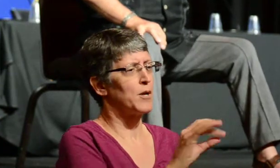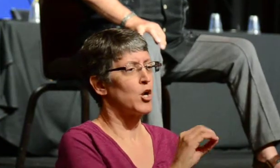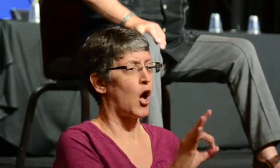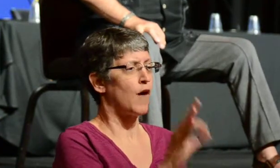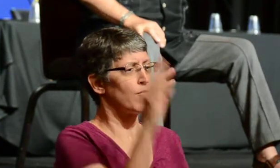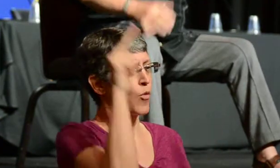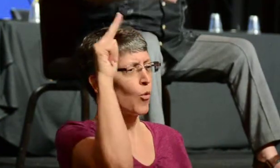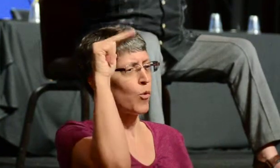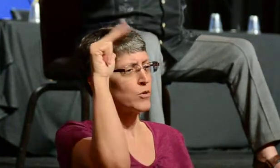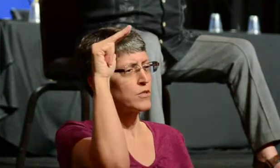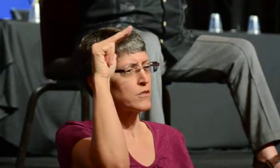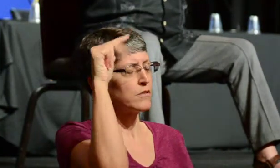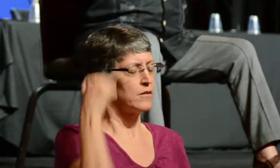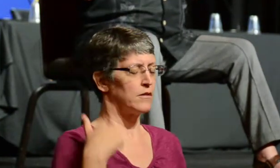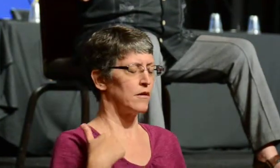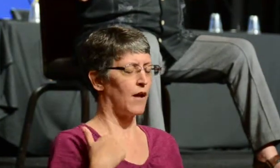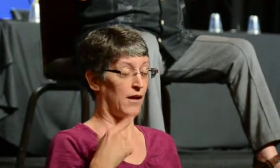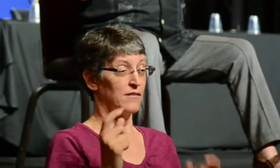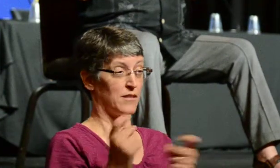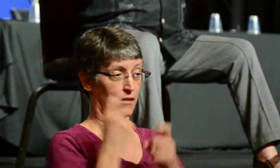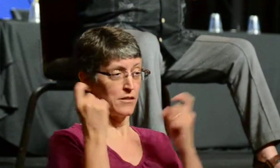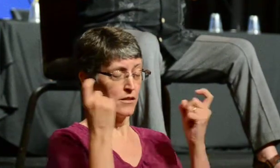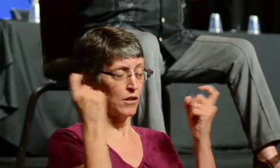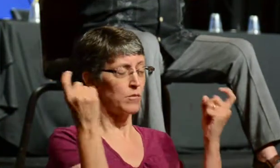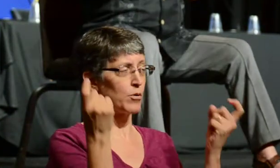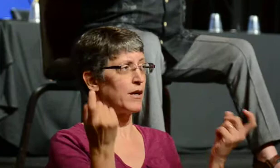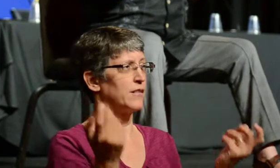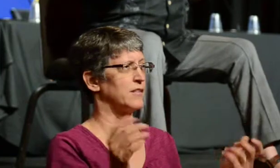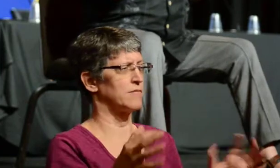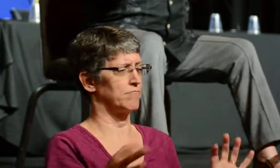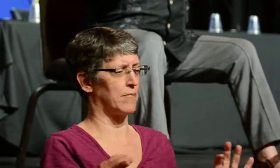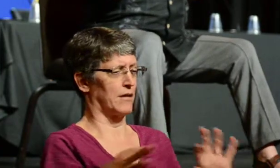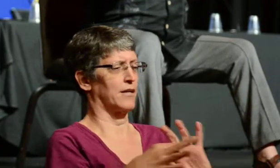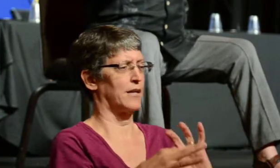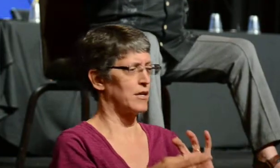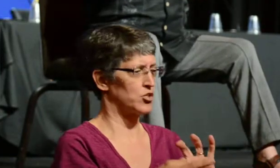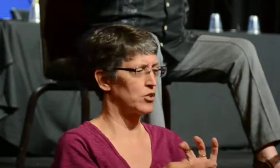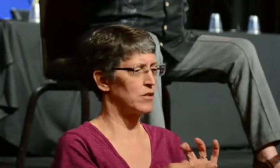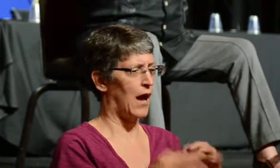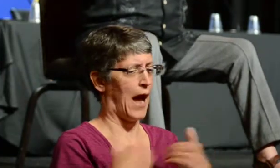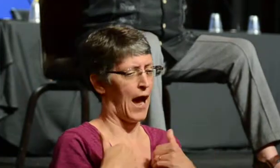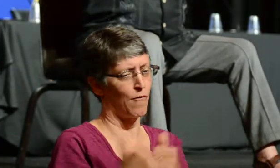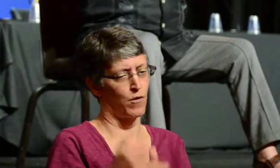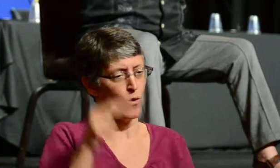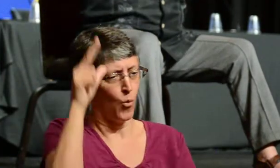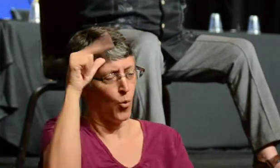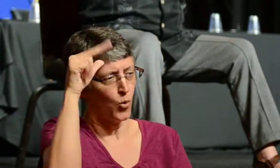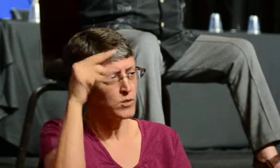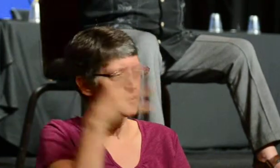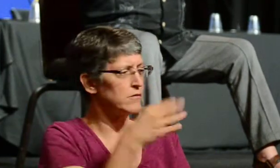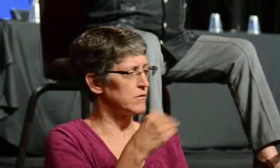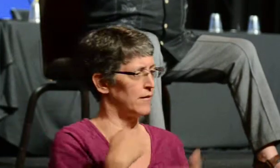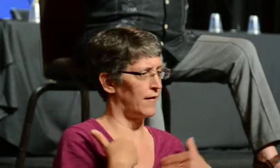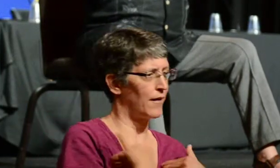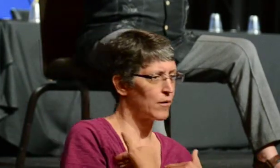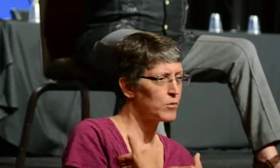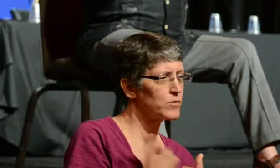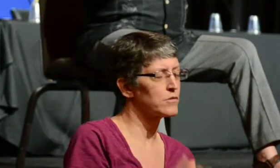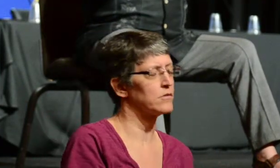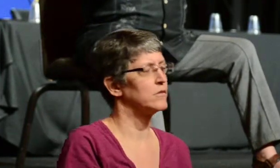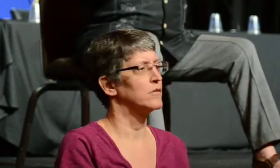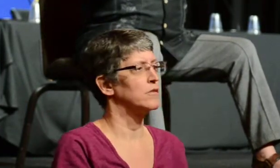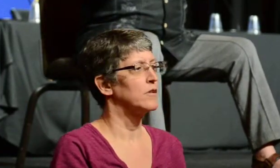Horse, in which I celebrate this connection I have with horses and animals.